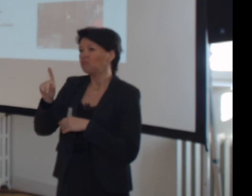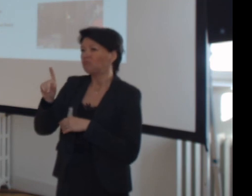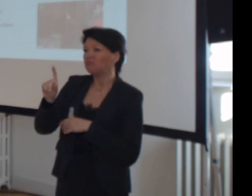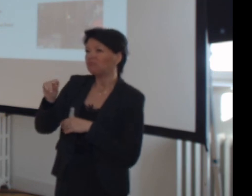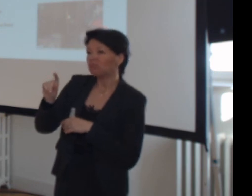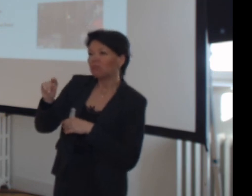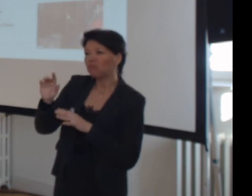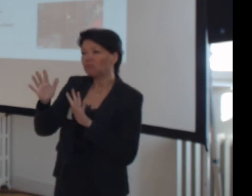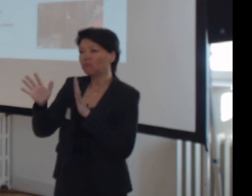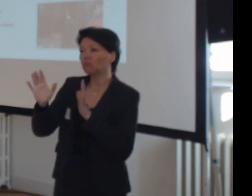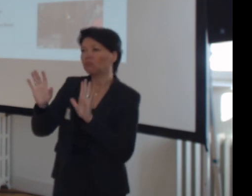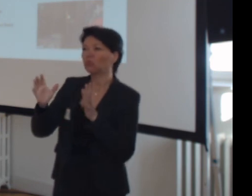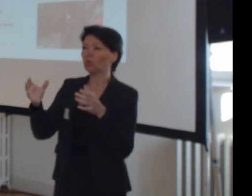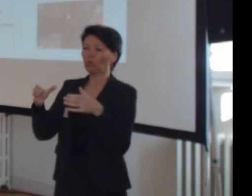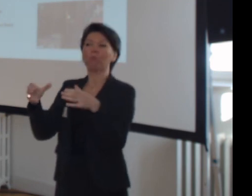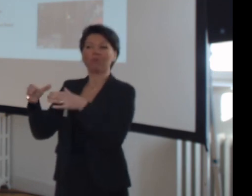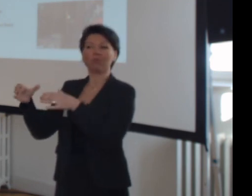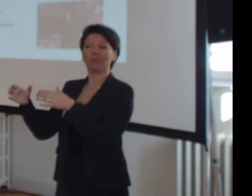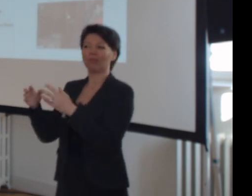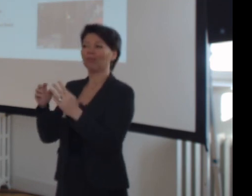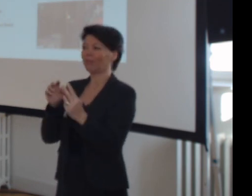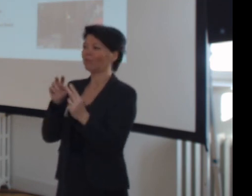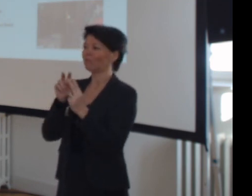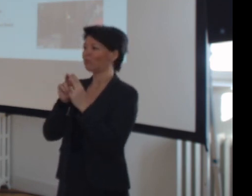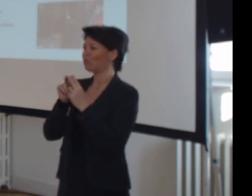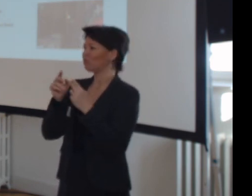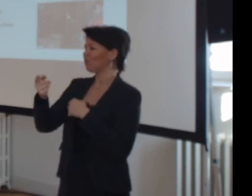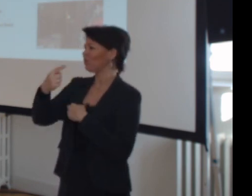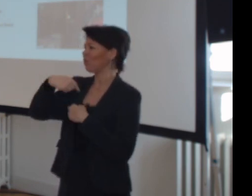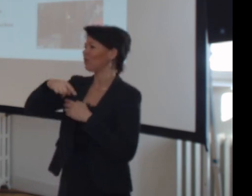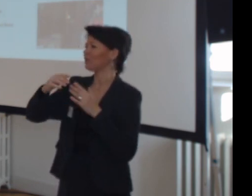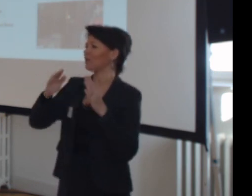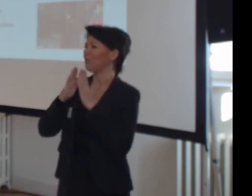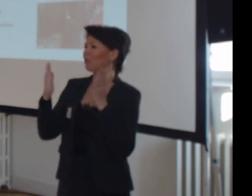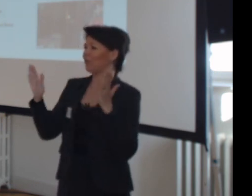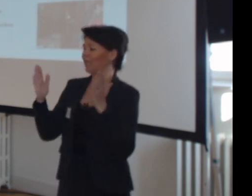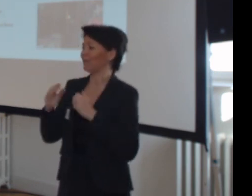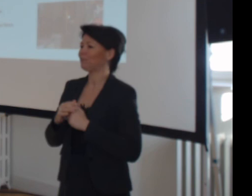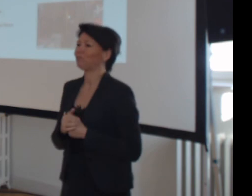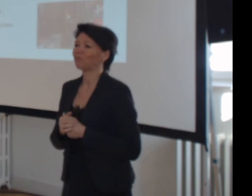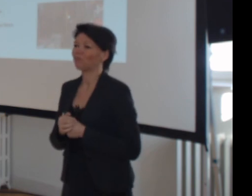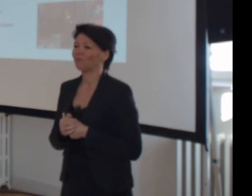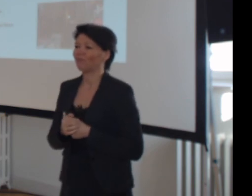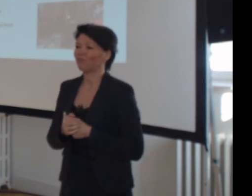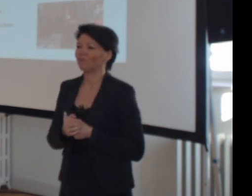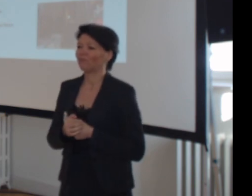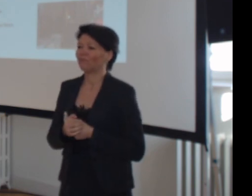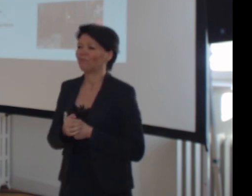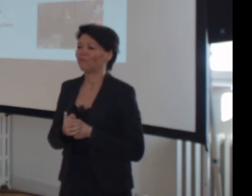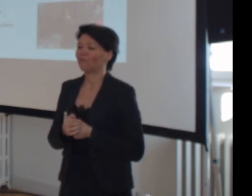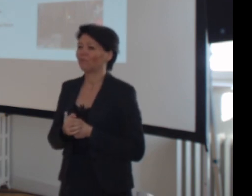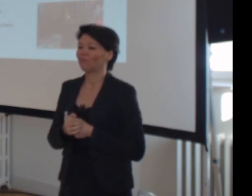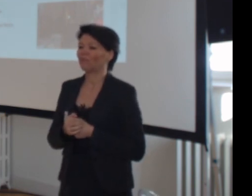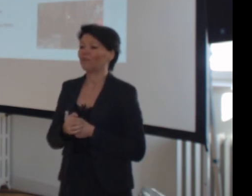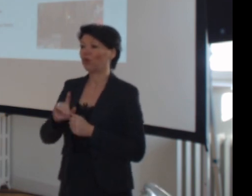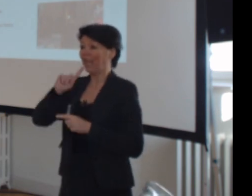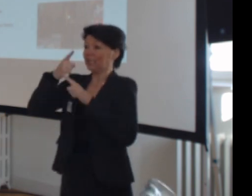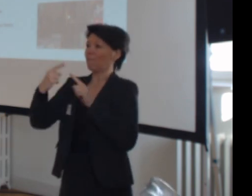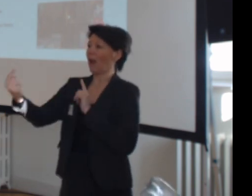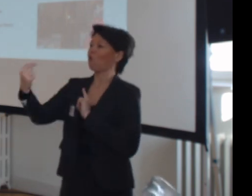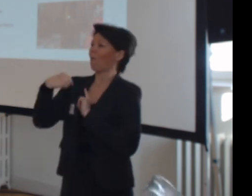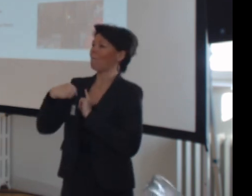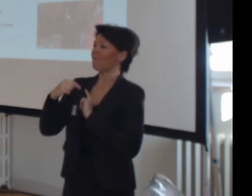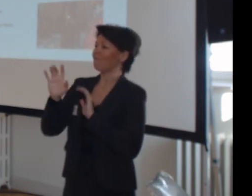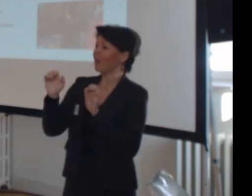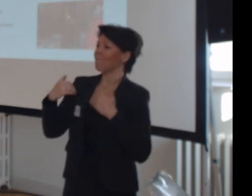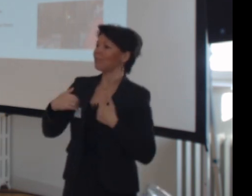groups in our libraries for a first visit. Many of these people, like